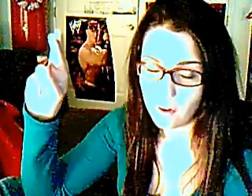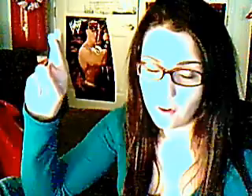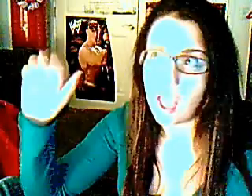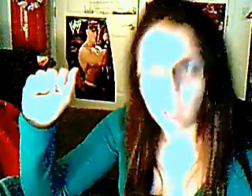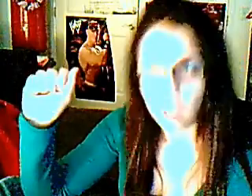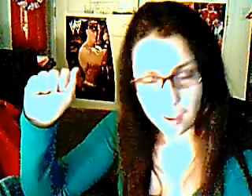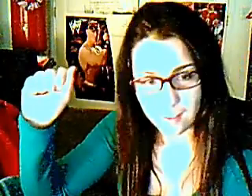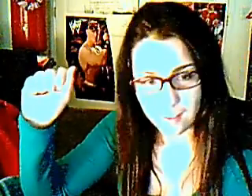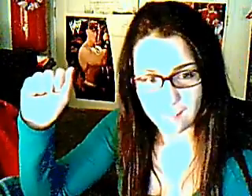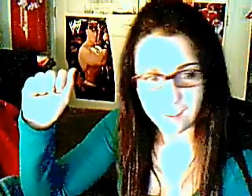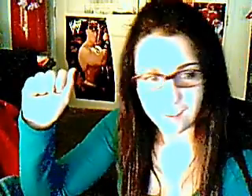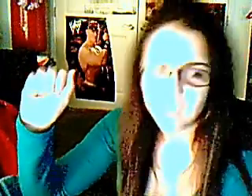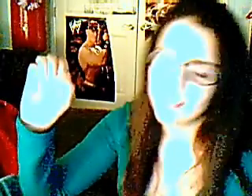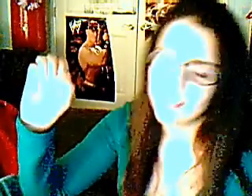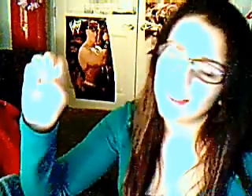A E